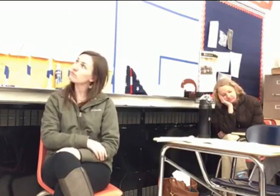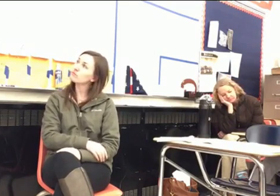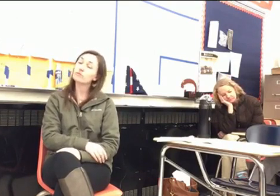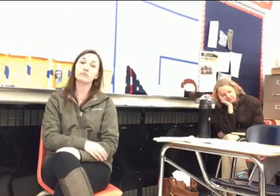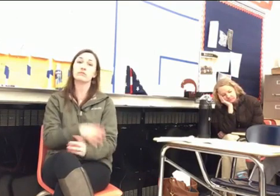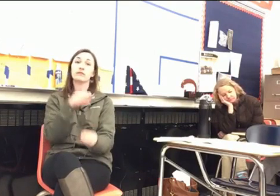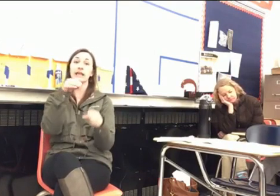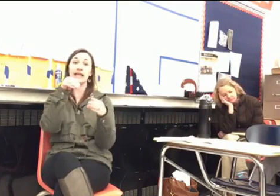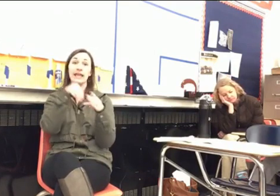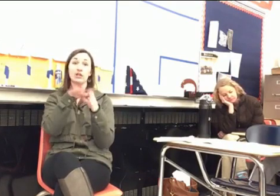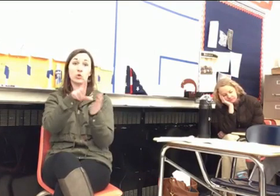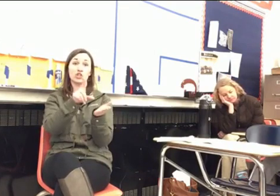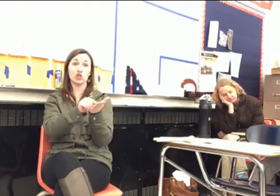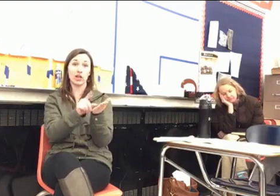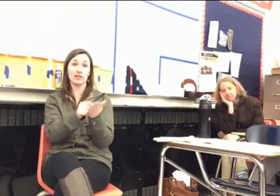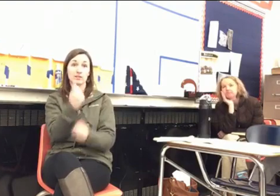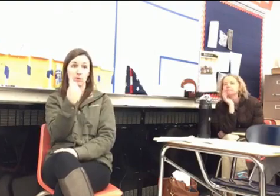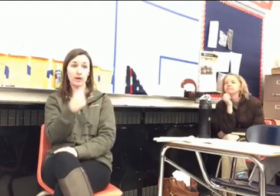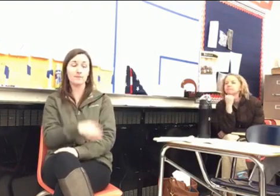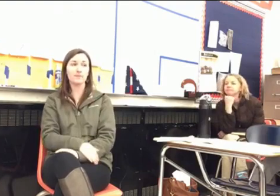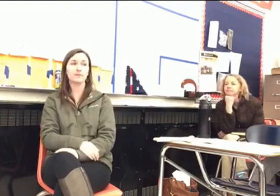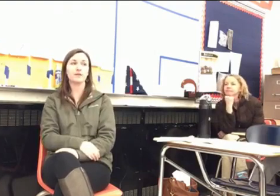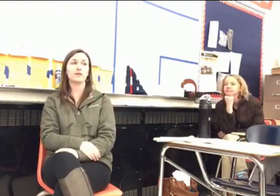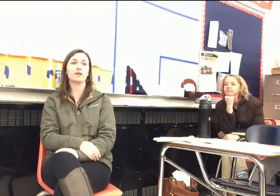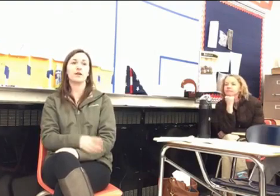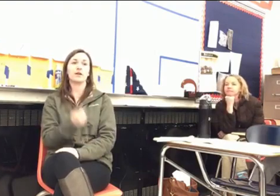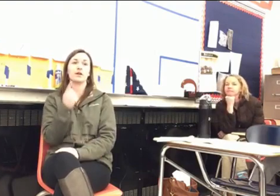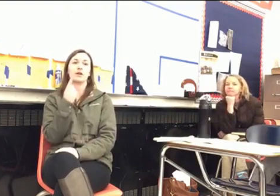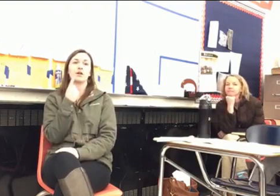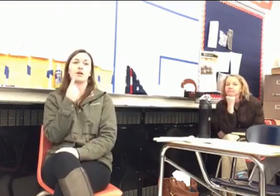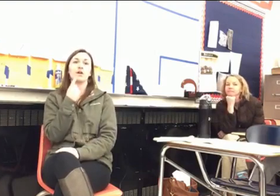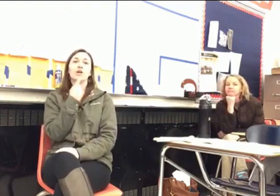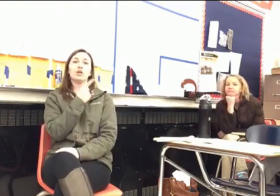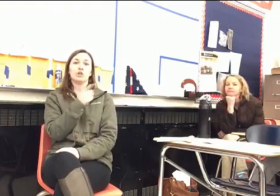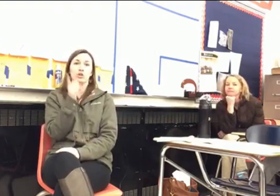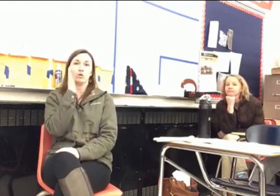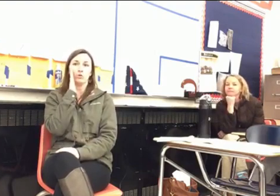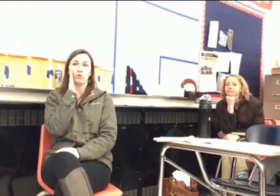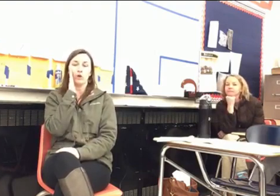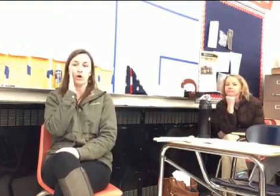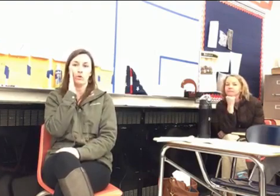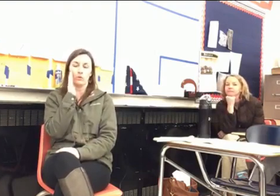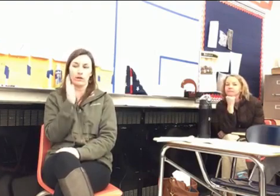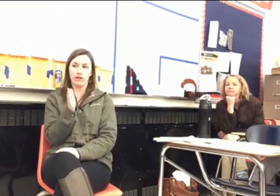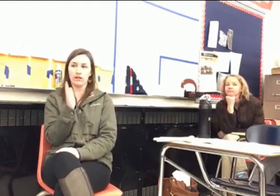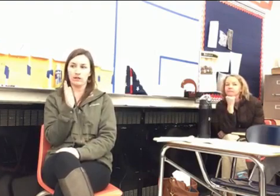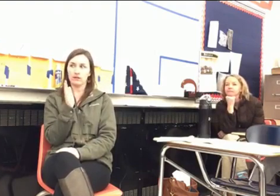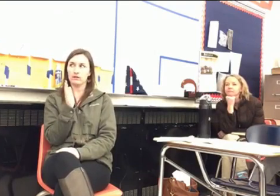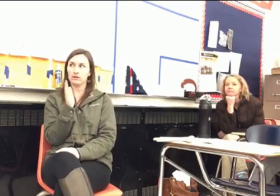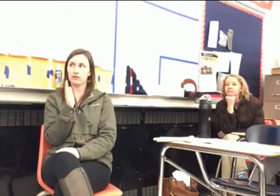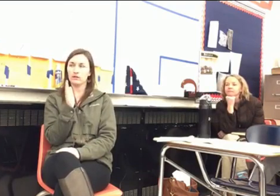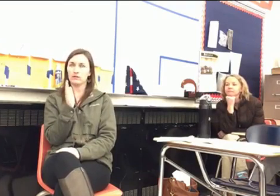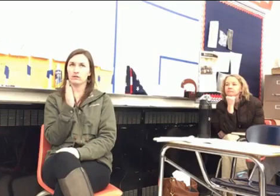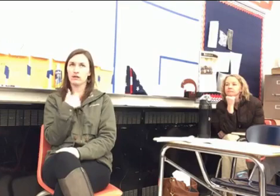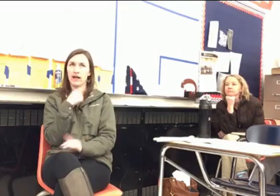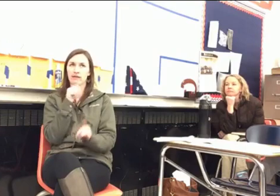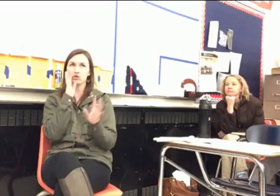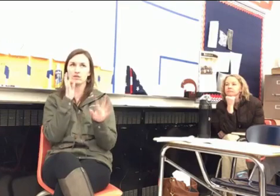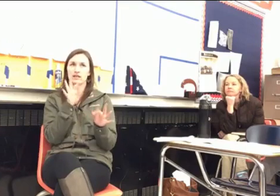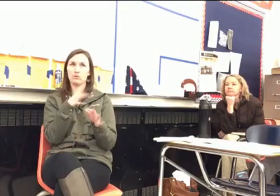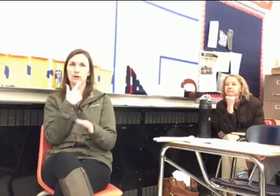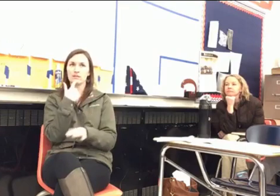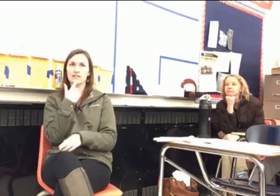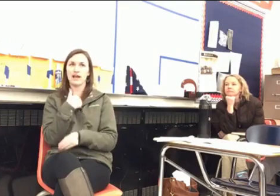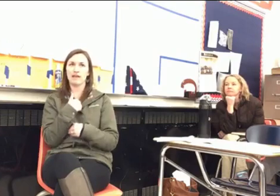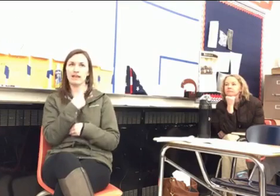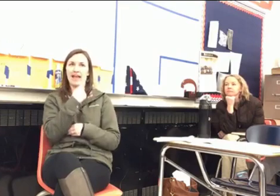In your journalism one, you are going to, I have to decide what I'm going to say here because we have like